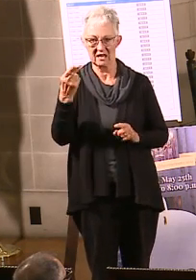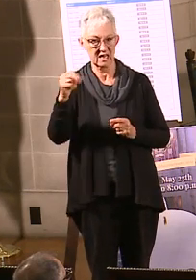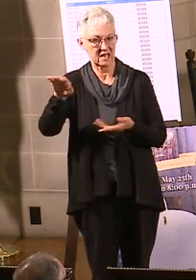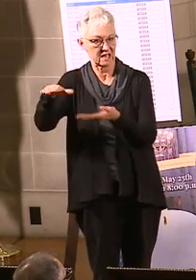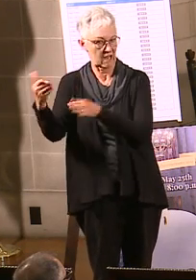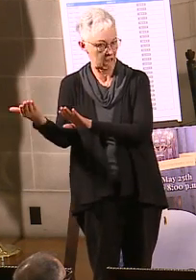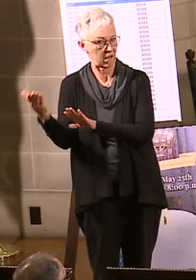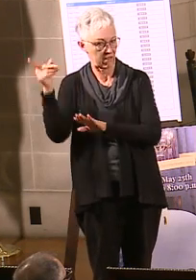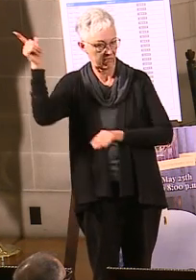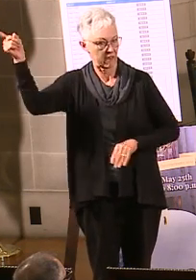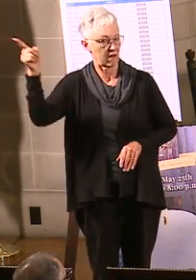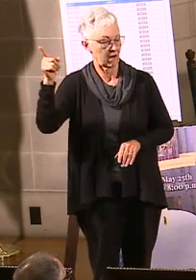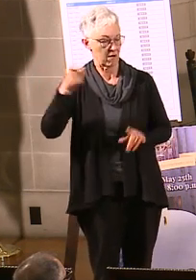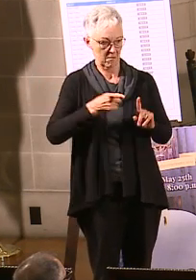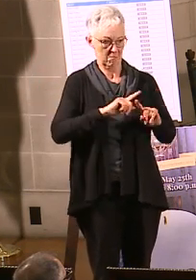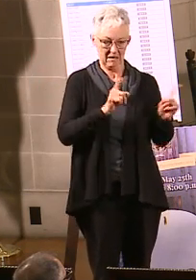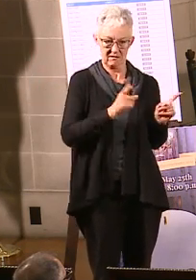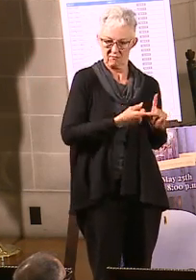originally, yeah. Great.